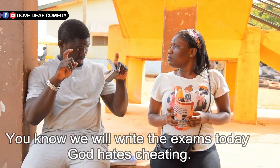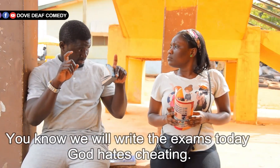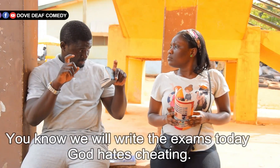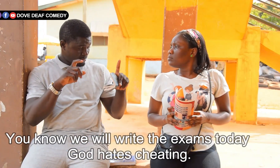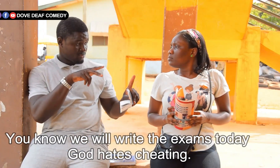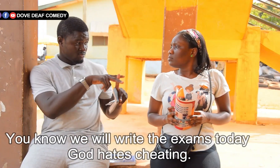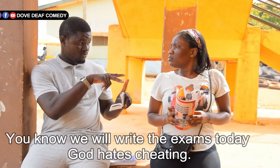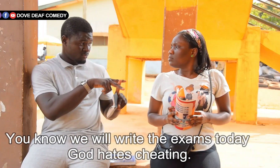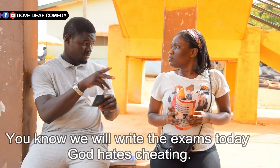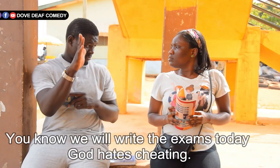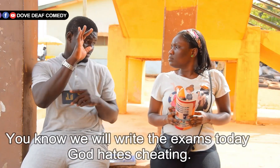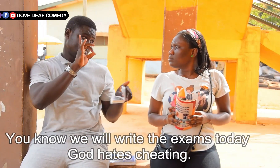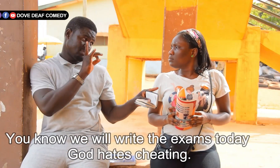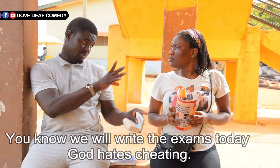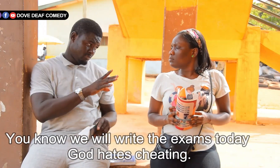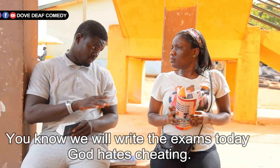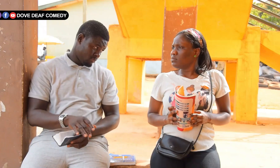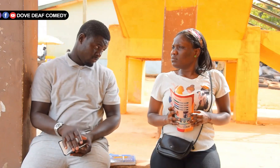hates cheating.